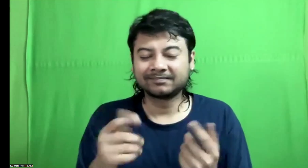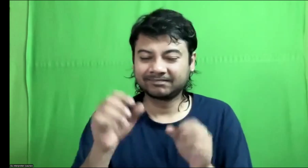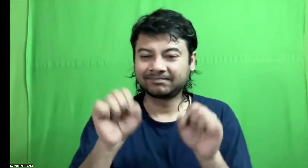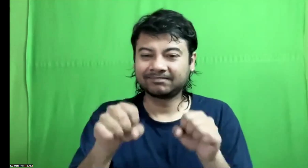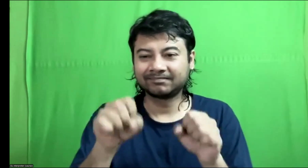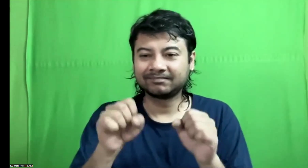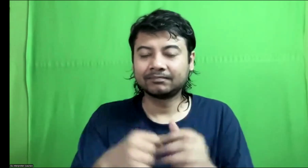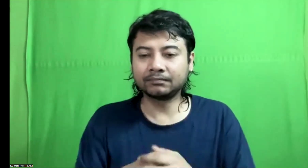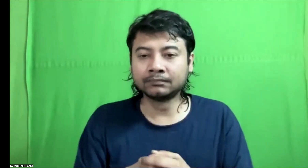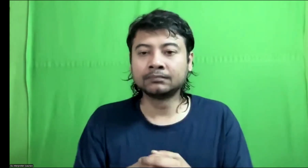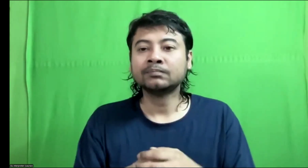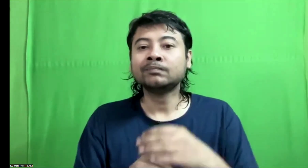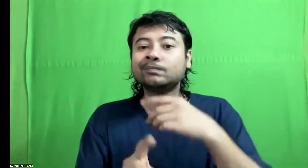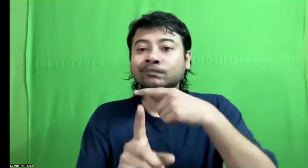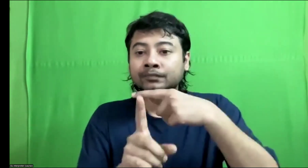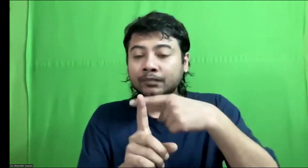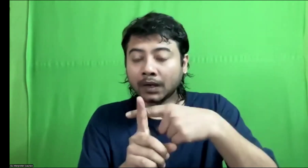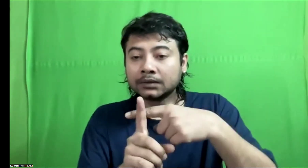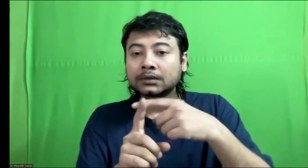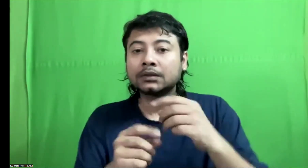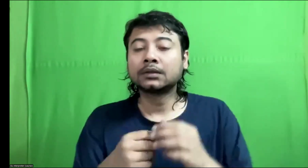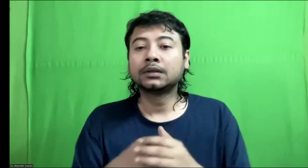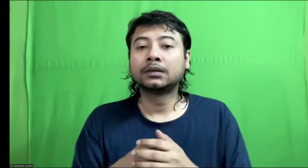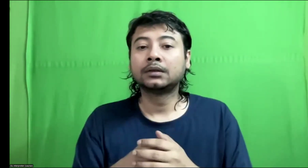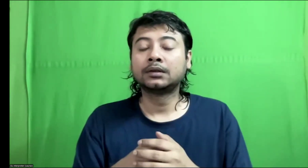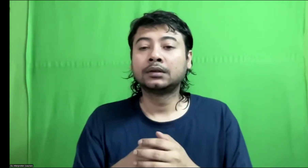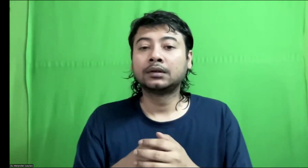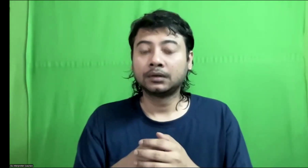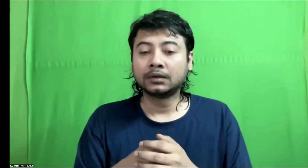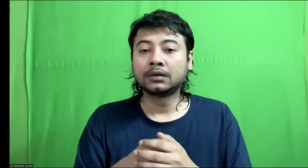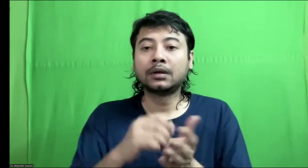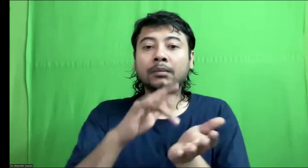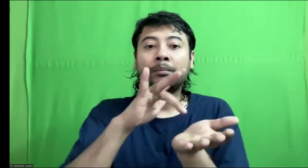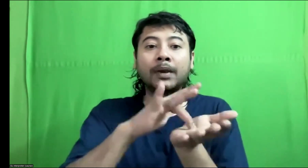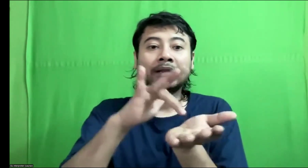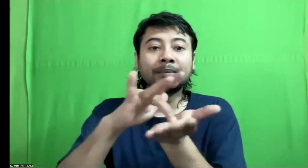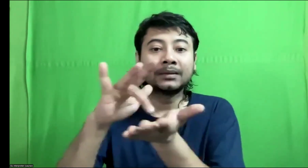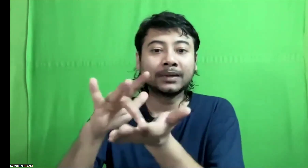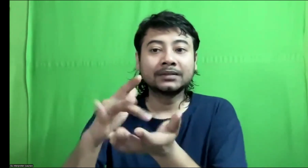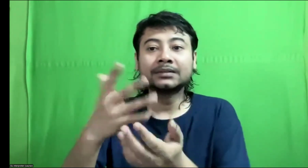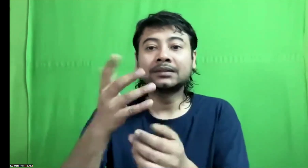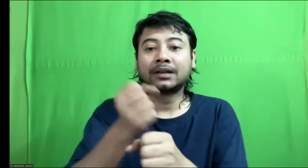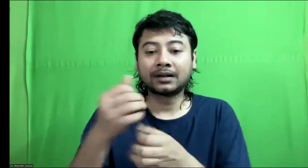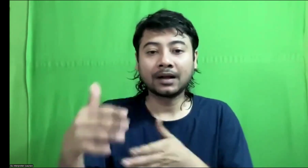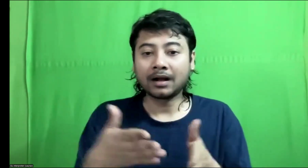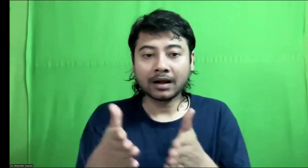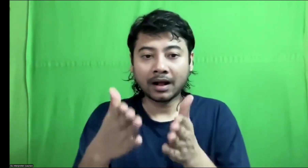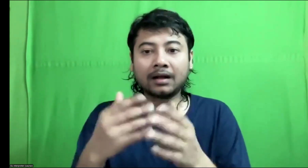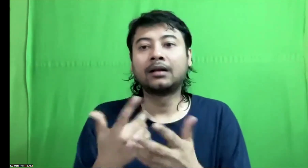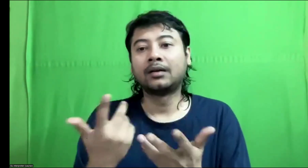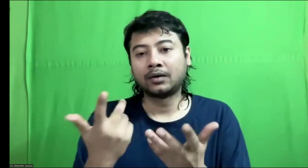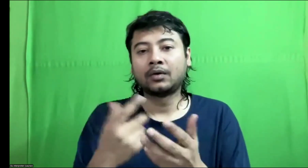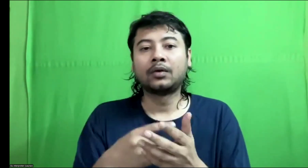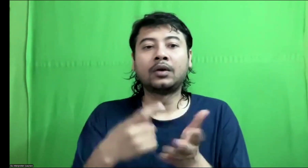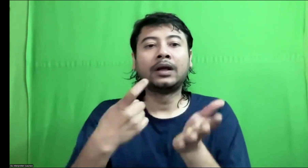rivers. So when we go to Ganga, Haridwar, or Rishikesh, we take bath in Ganga, or we go